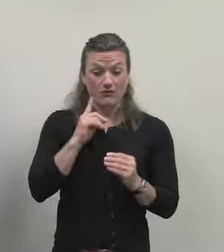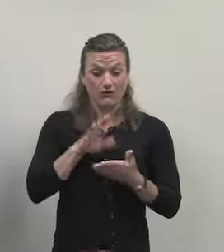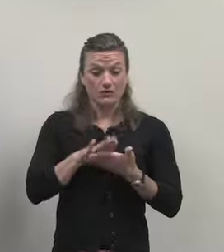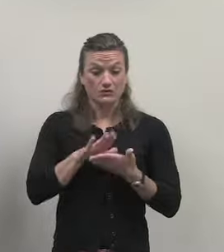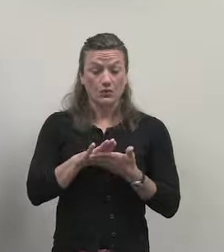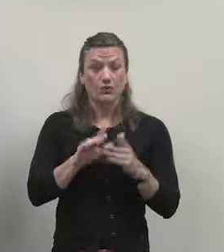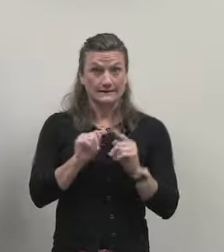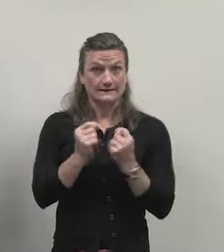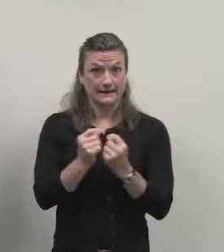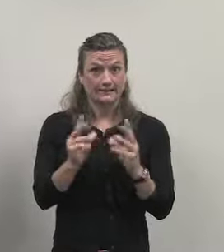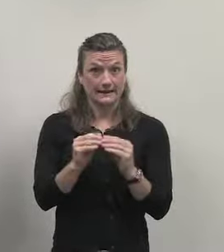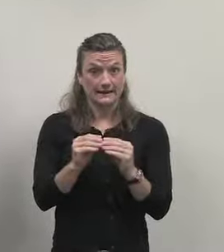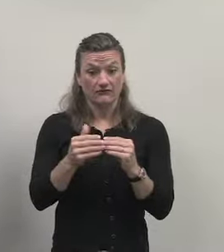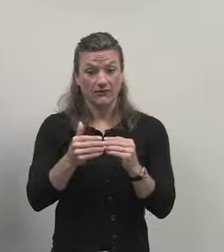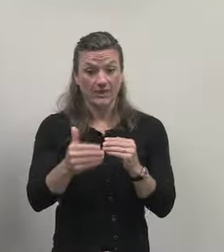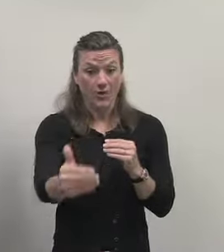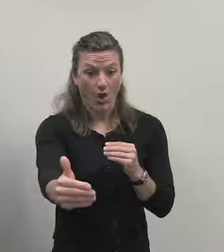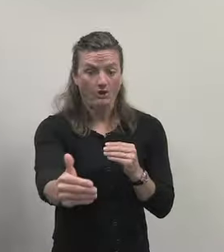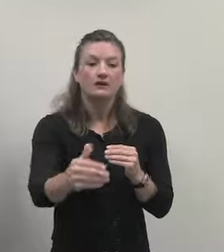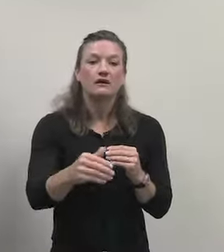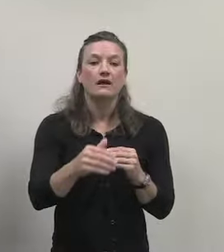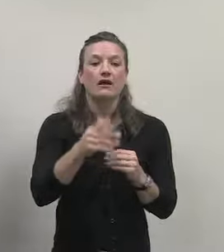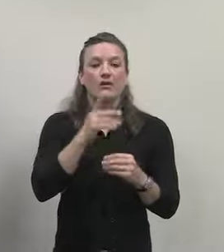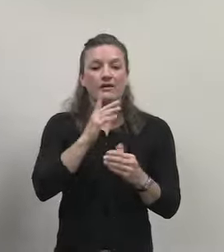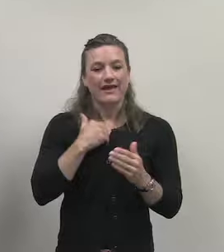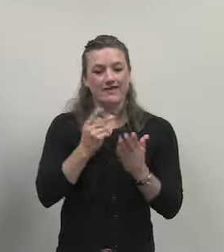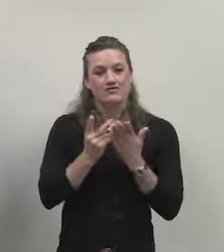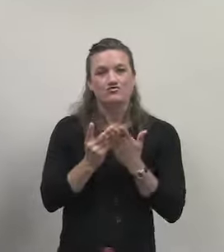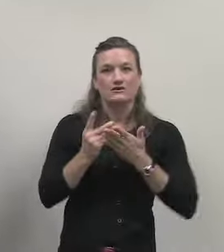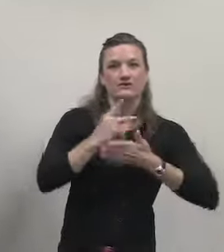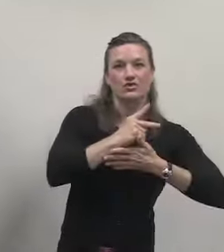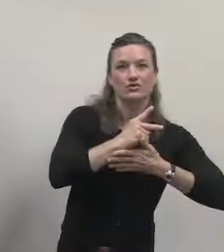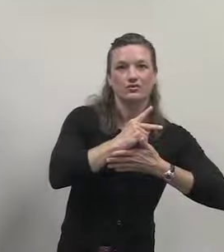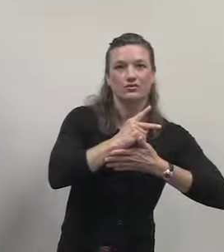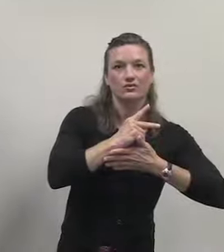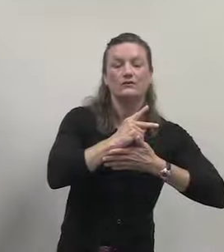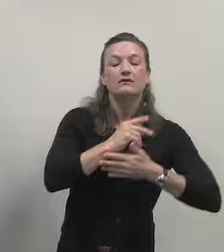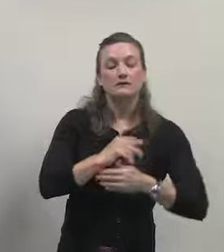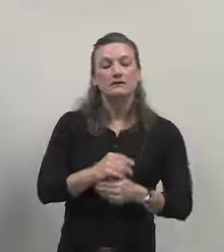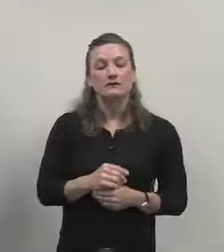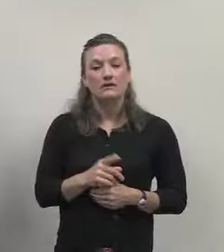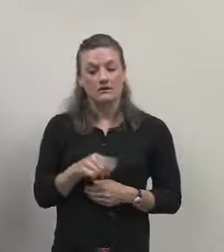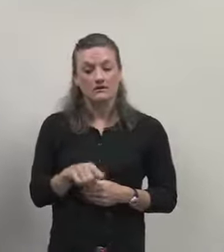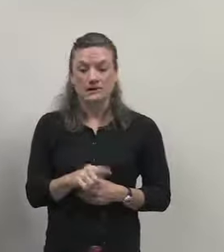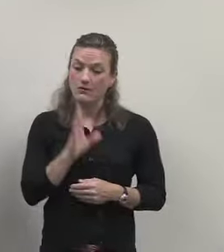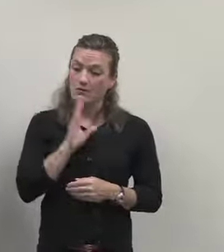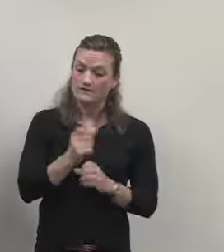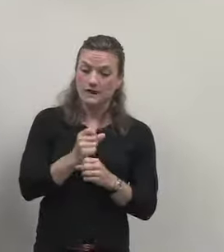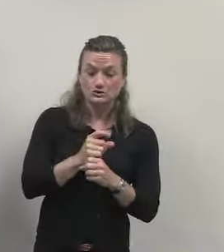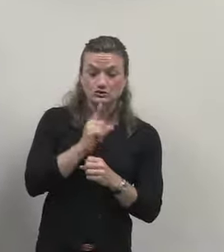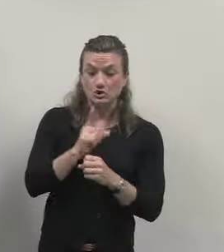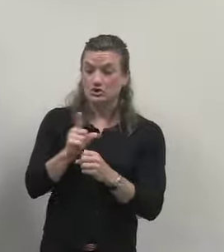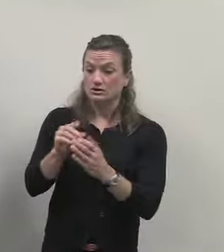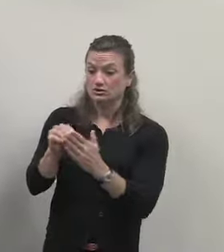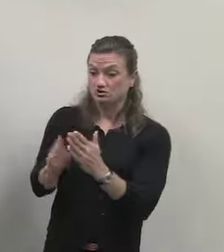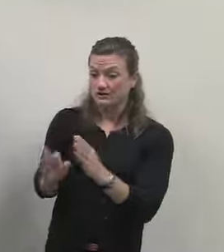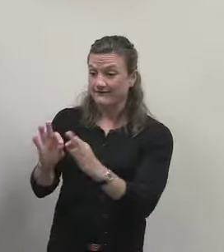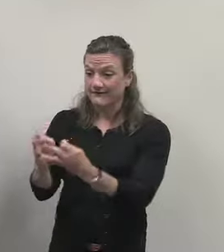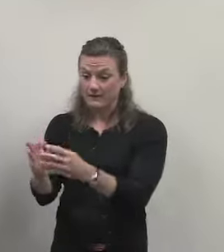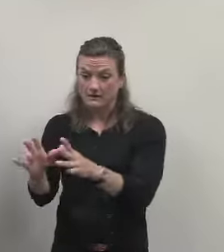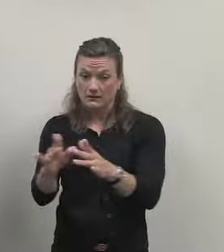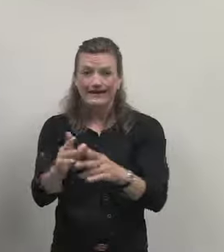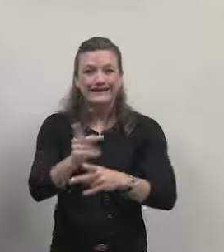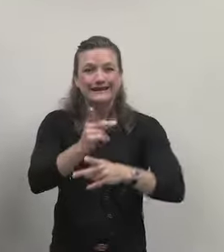on, there'll be a review to make sure that families and students have followed